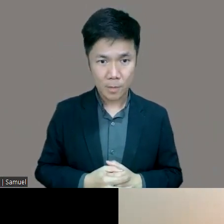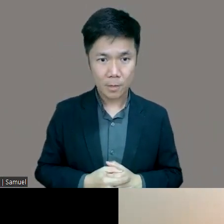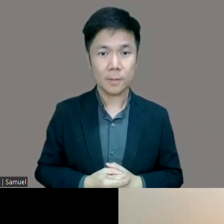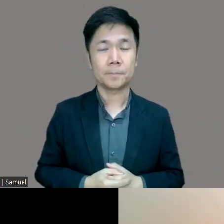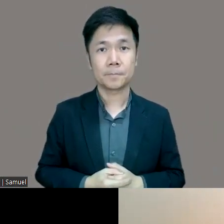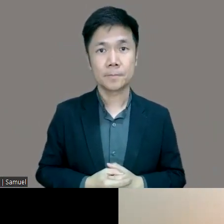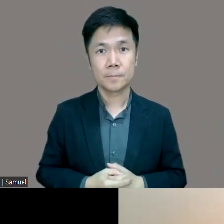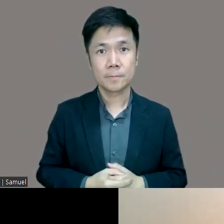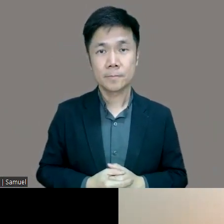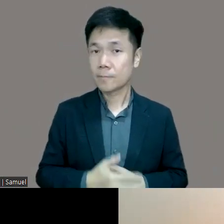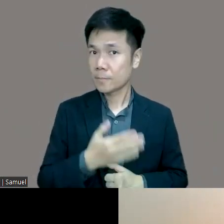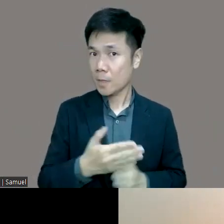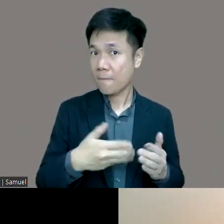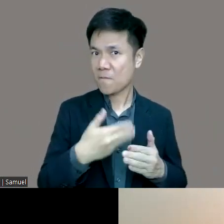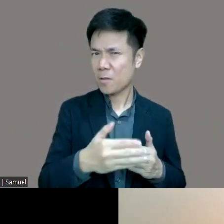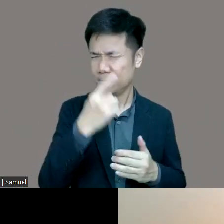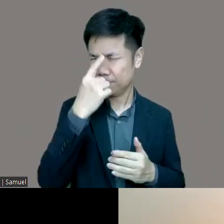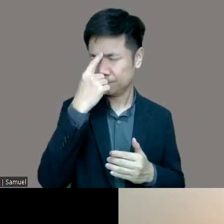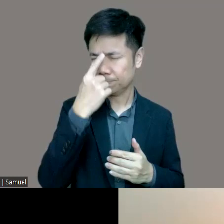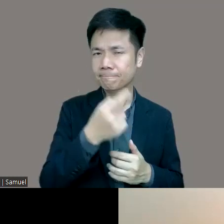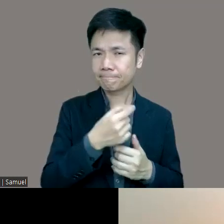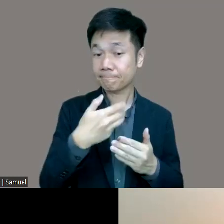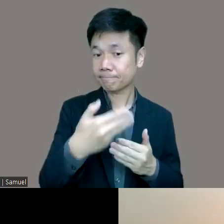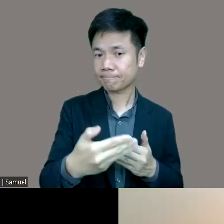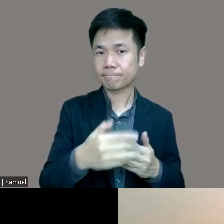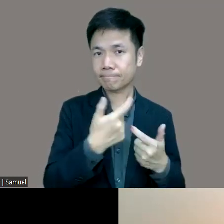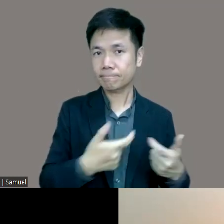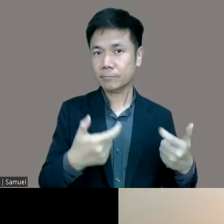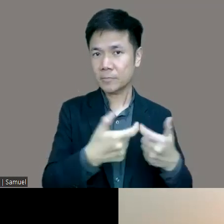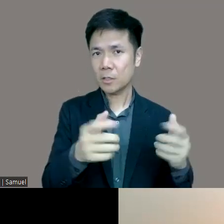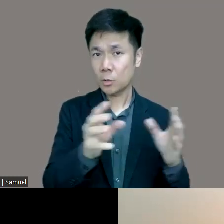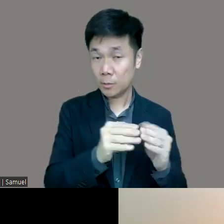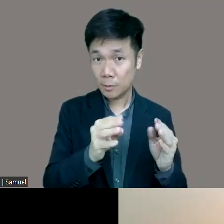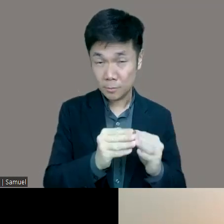Global Refugee Forum. But I want to check first, Julius, did I capture well